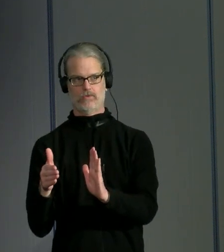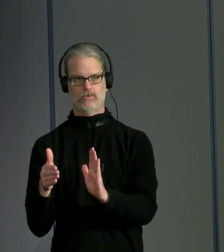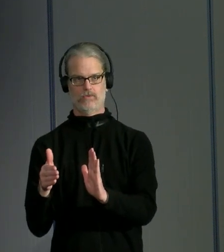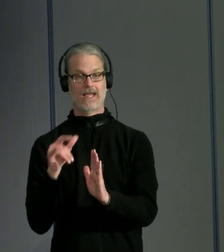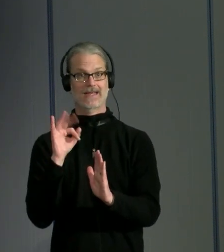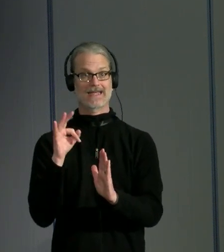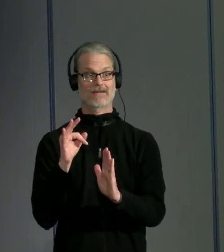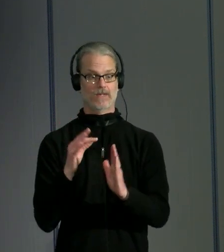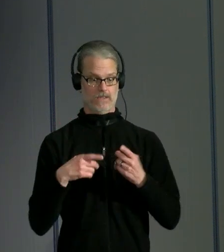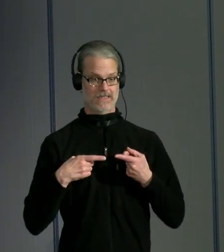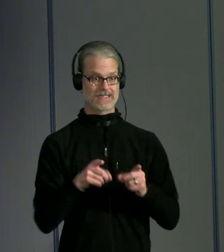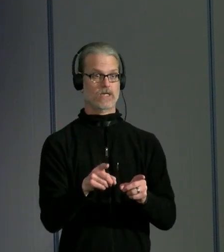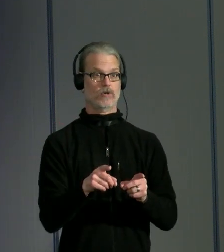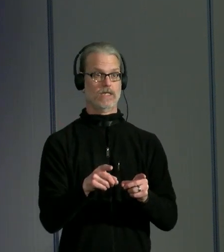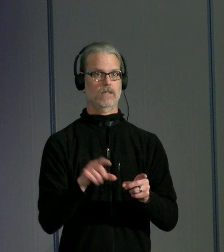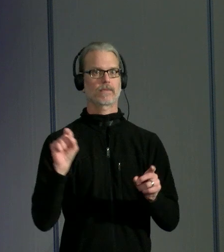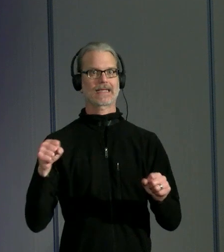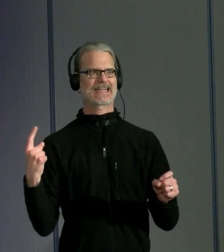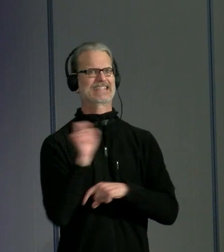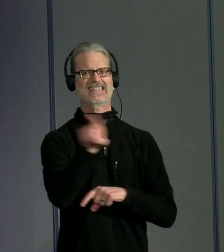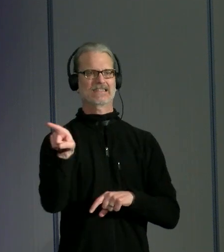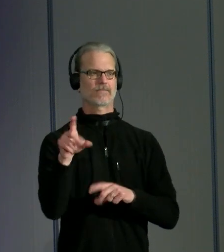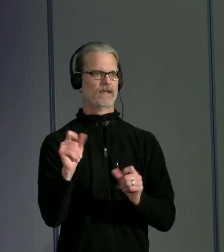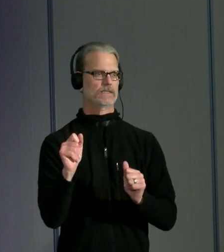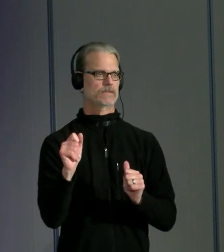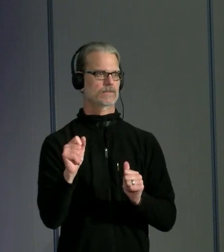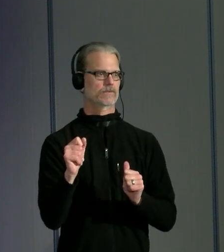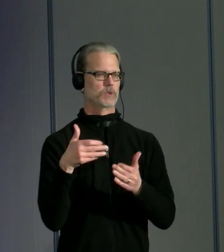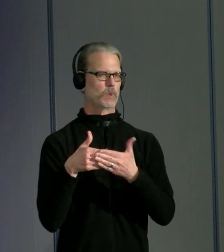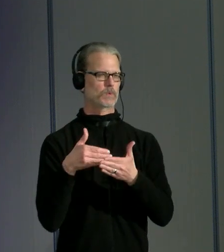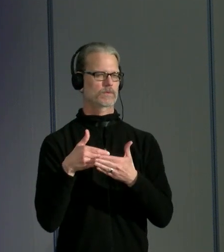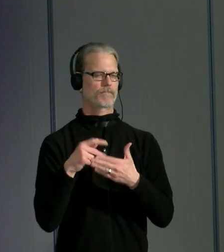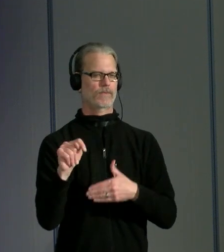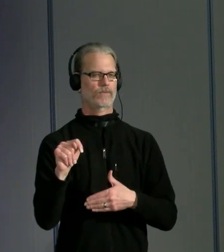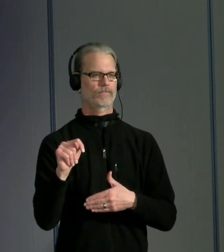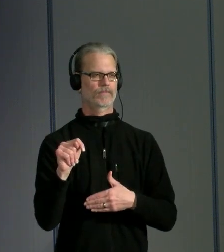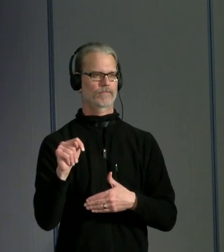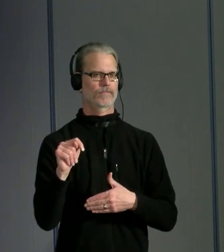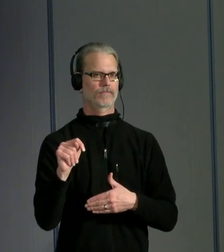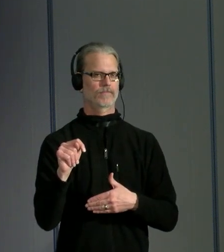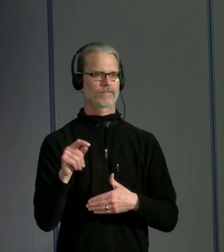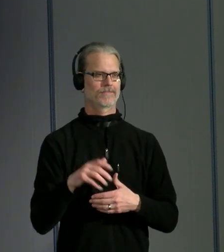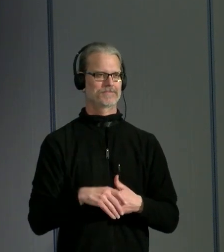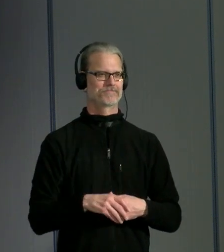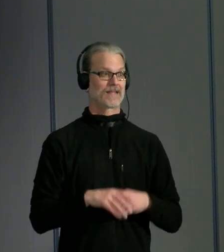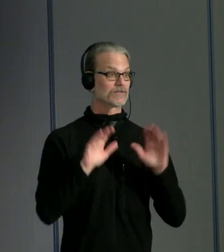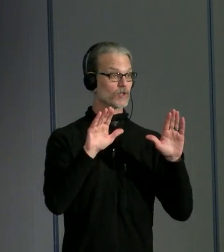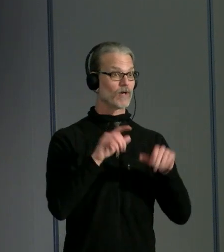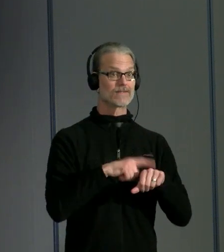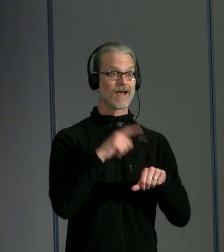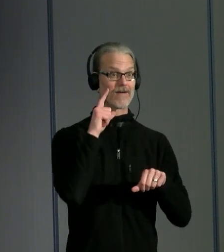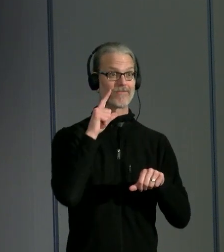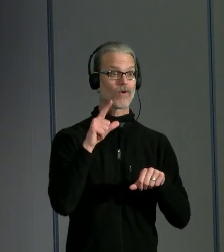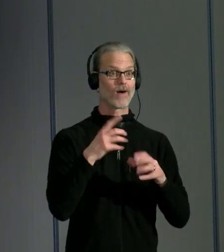need mid-session, they would be very close by. Great time for a breakout discussion, right?